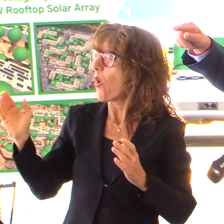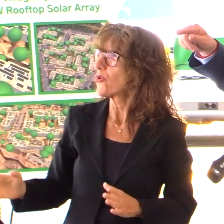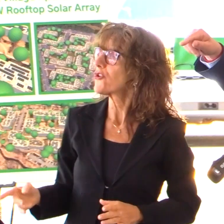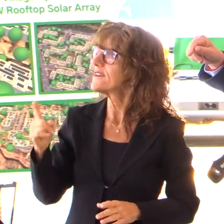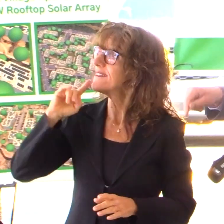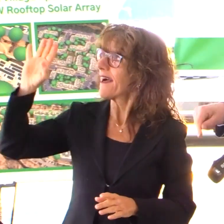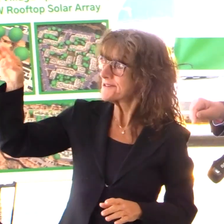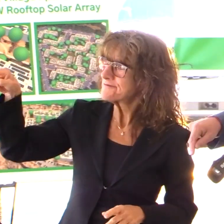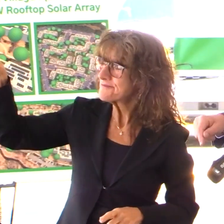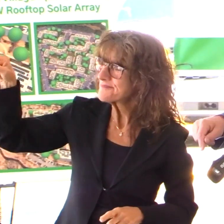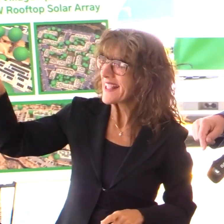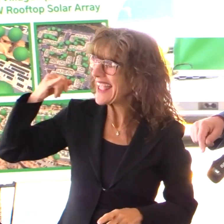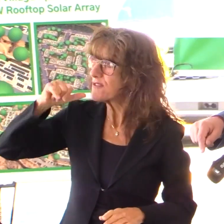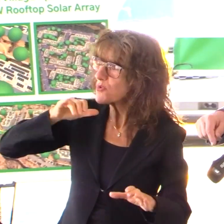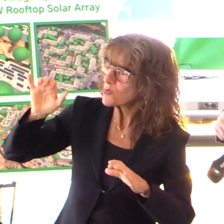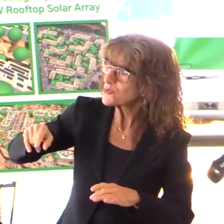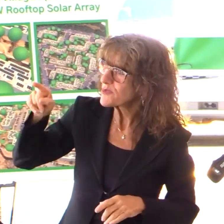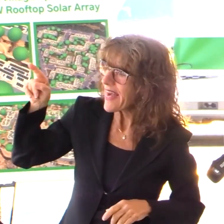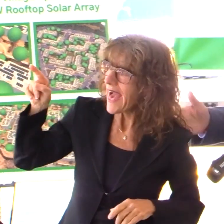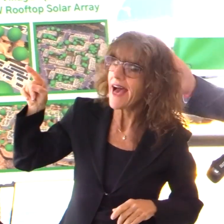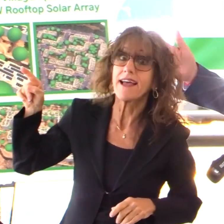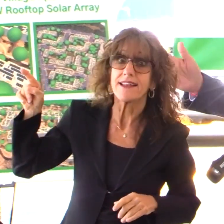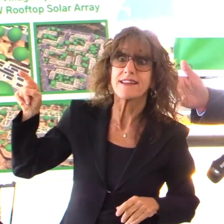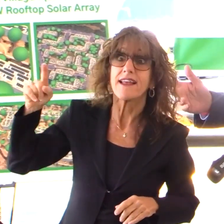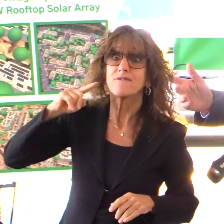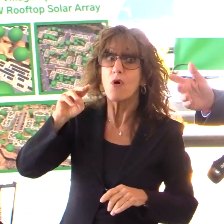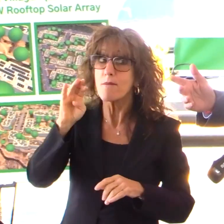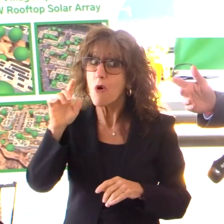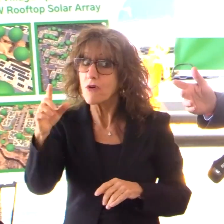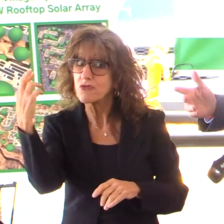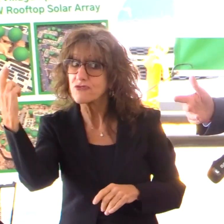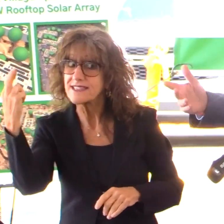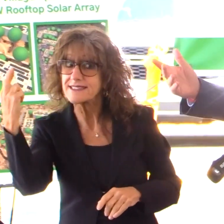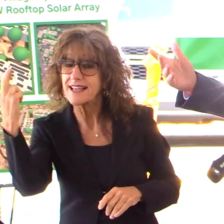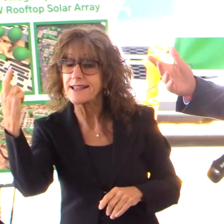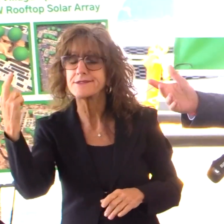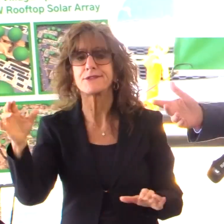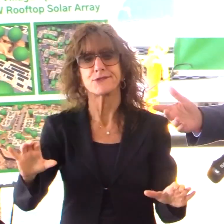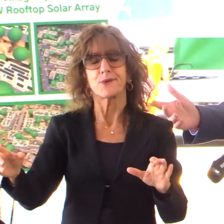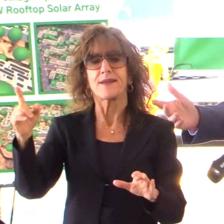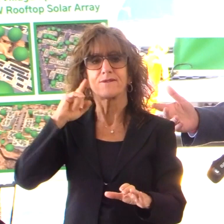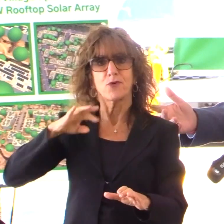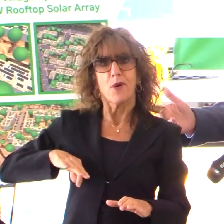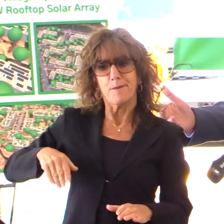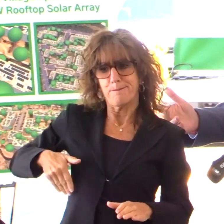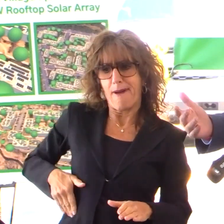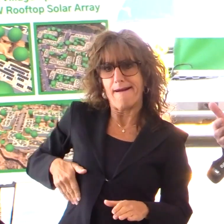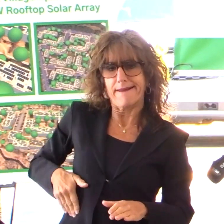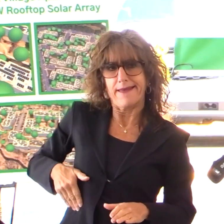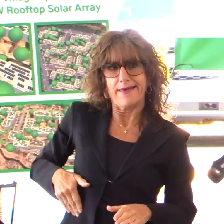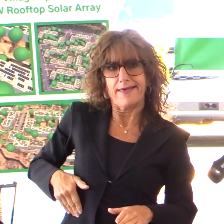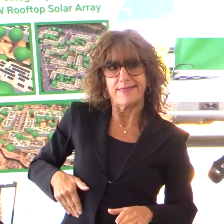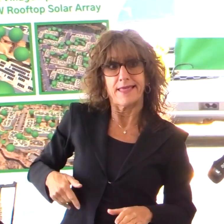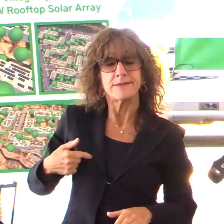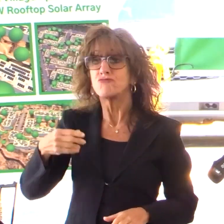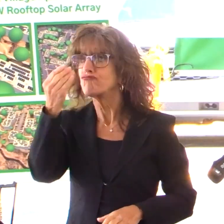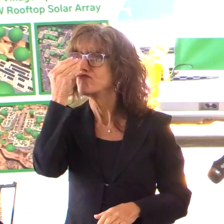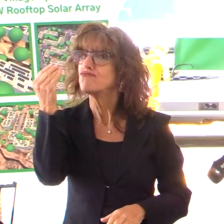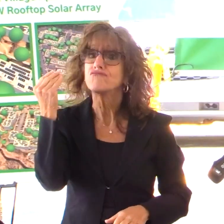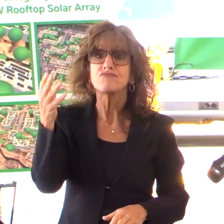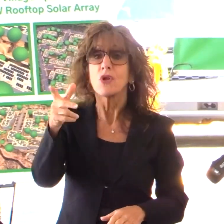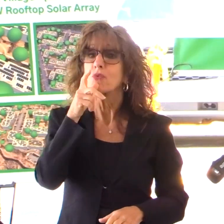say, if you don't do this for moral reasons, do it for your pocket. Because I don't care